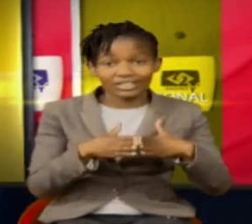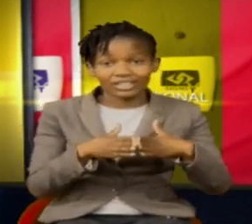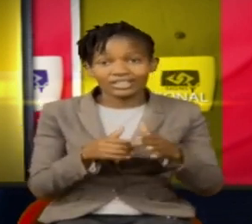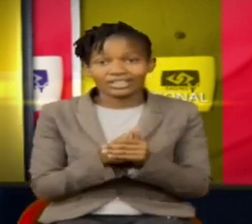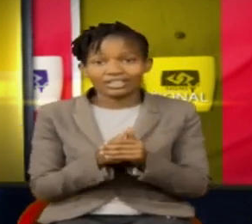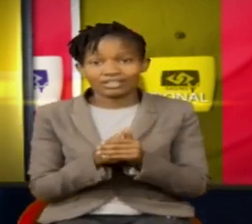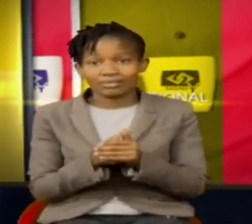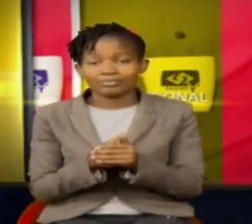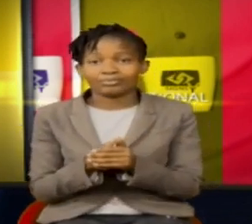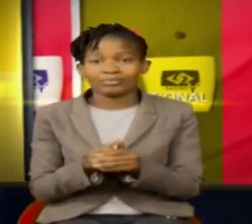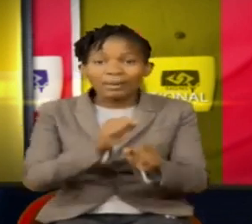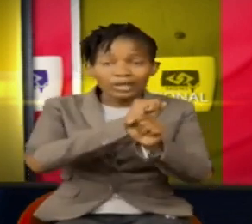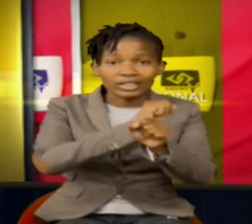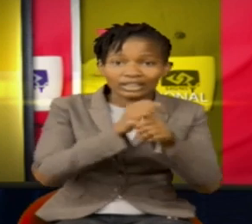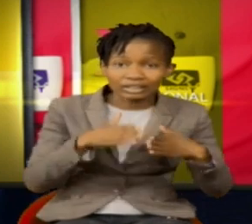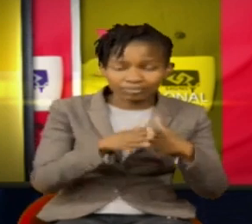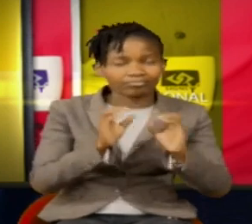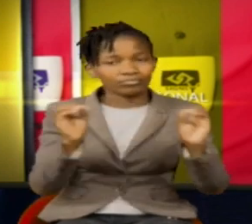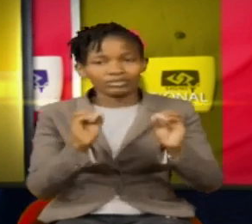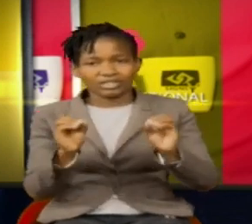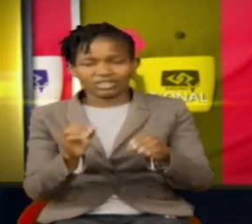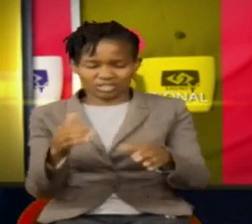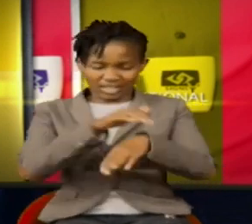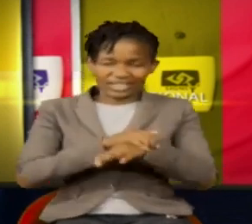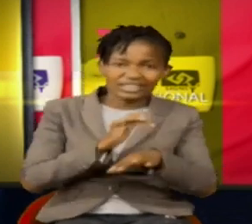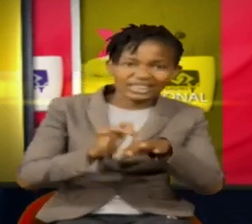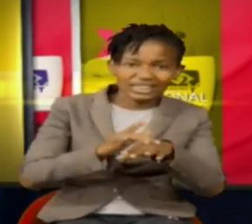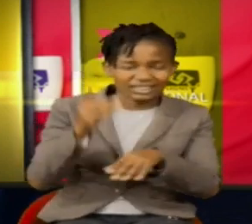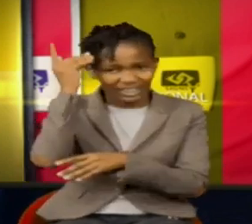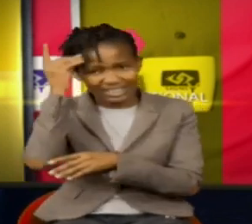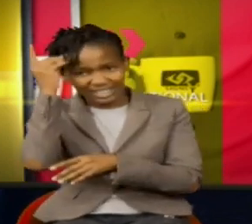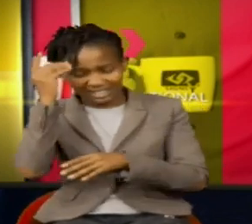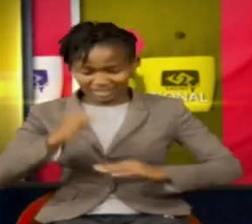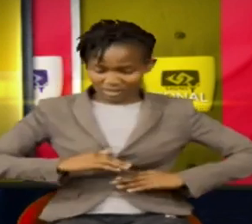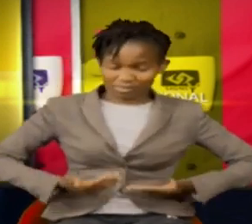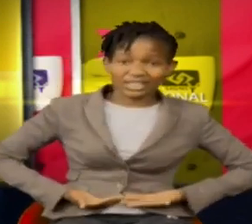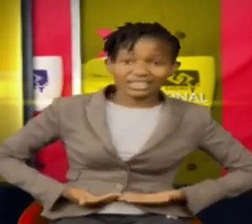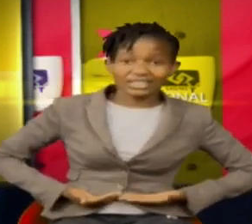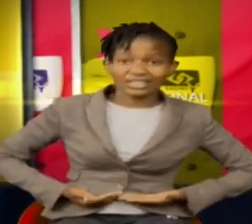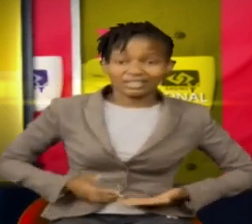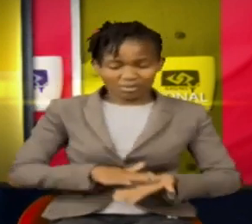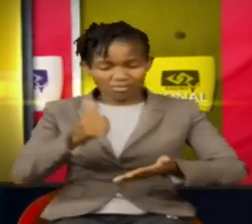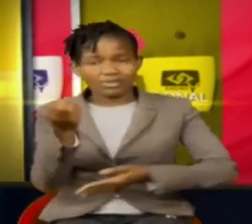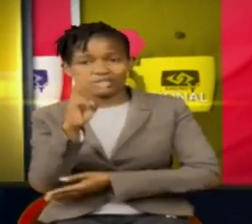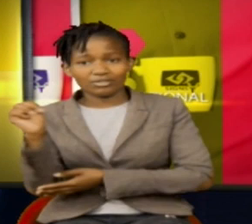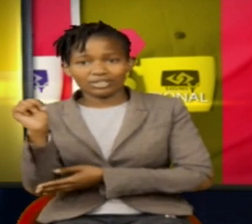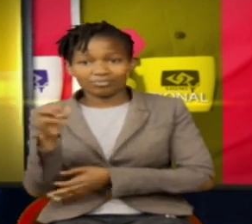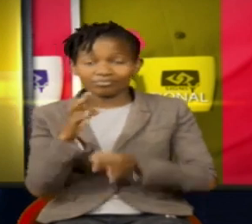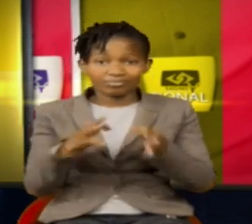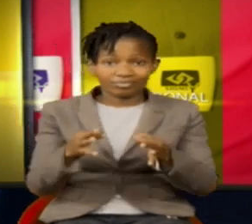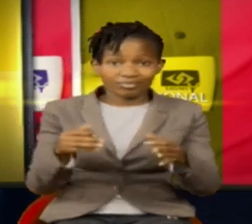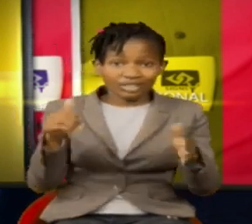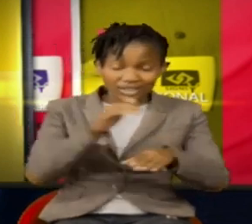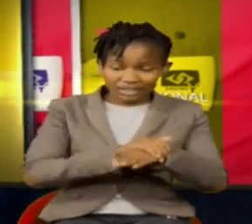have unprotected sex, they expose themselves to infections, diseases, unwanted pregnancies. Yeah. And most of them, you know, if they get knocked up or they get